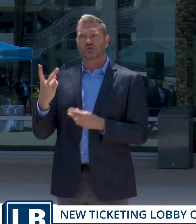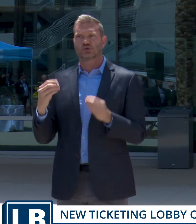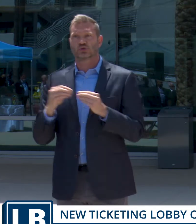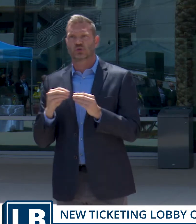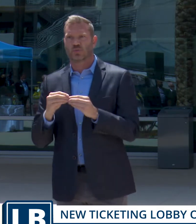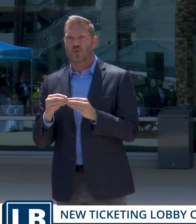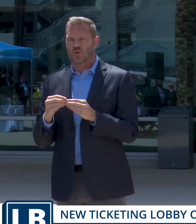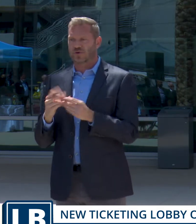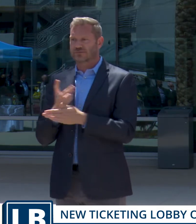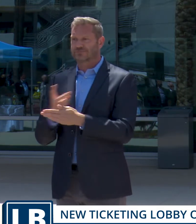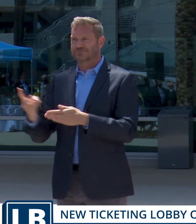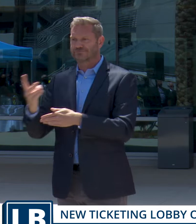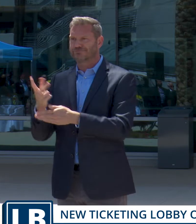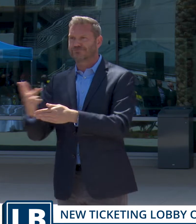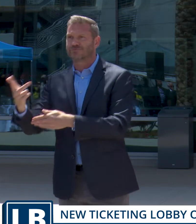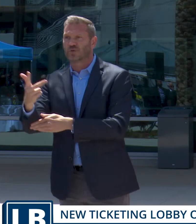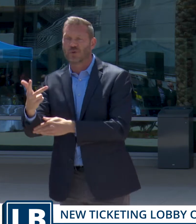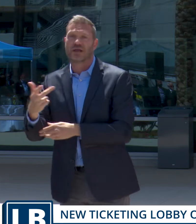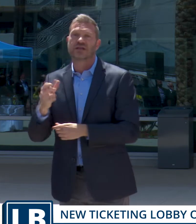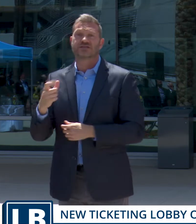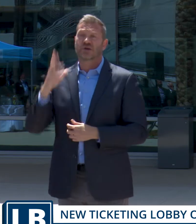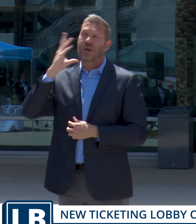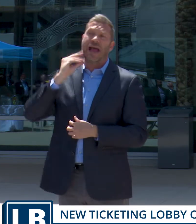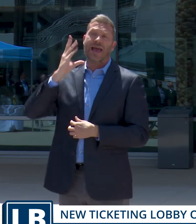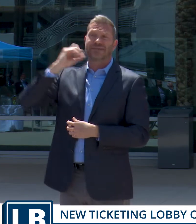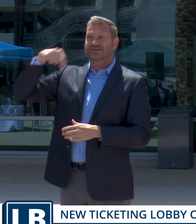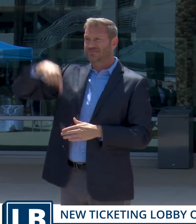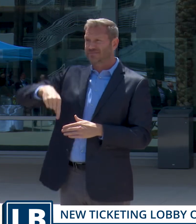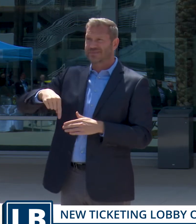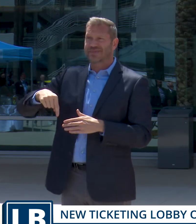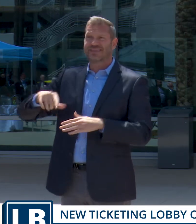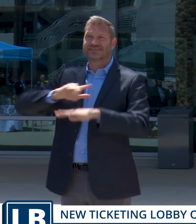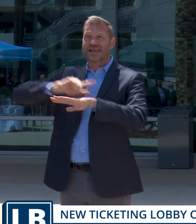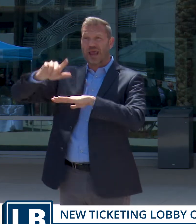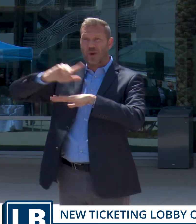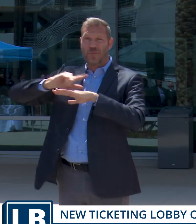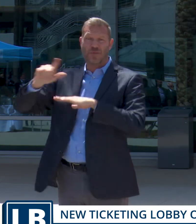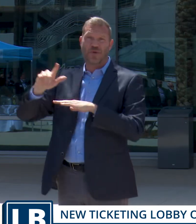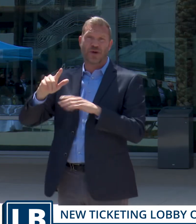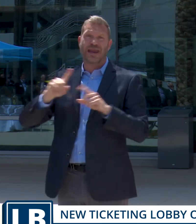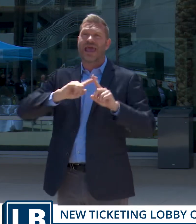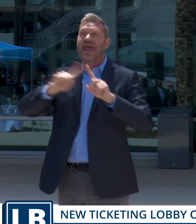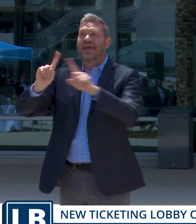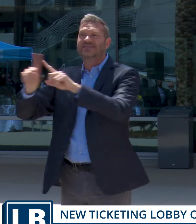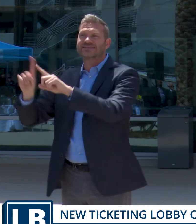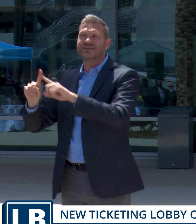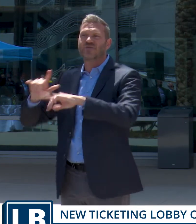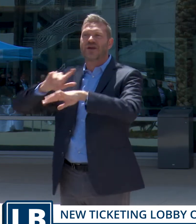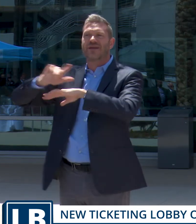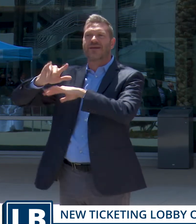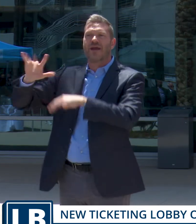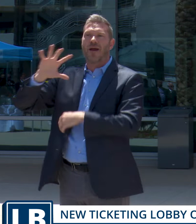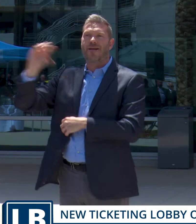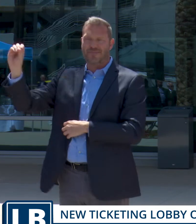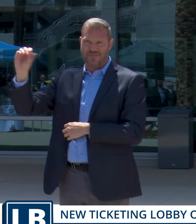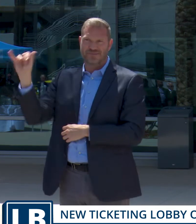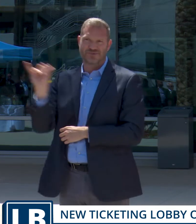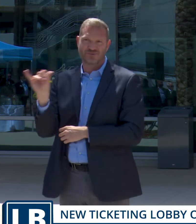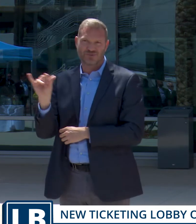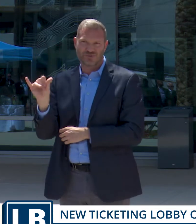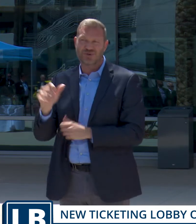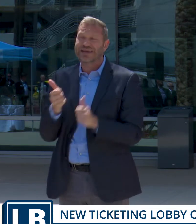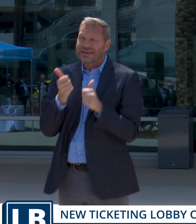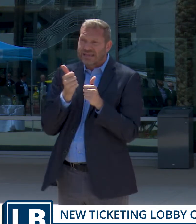now and a few weeks from now, and so I'm getting to experience all of the wonderful airlines that are here. Each and every airline offers a